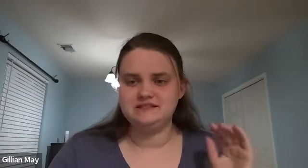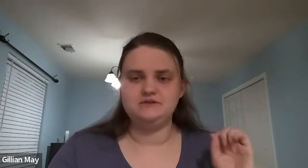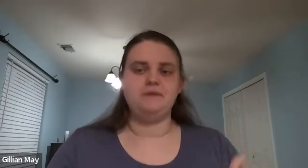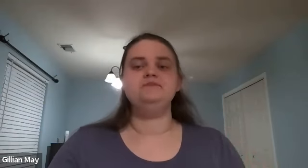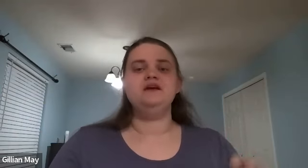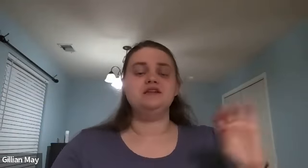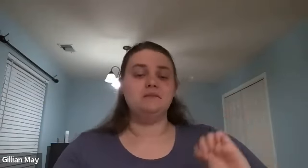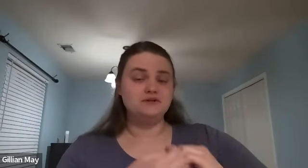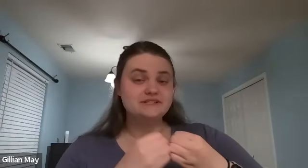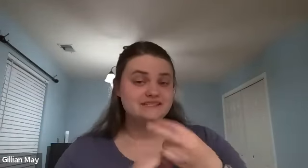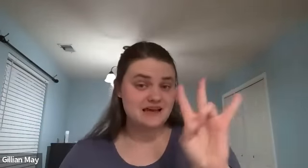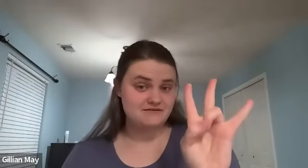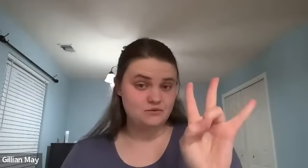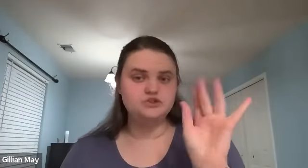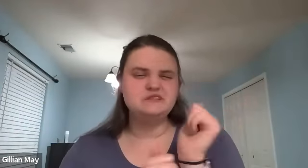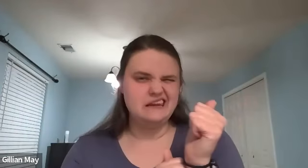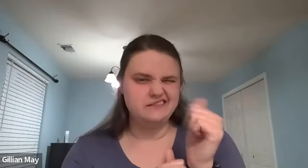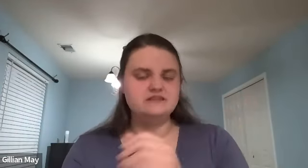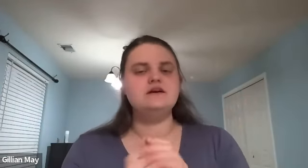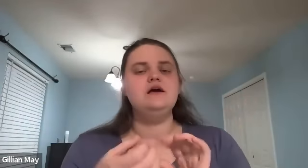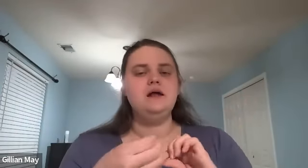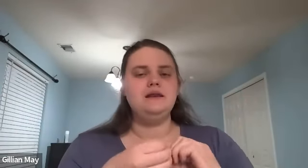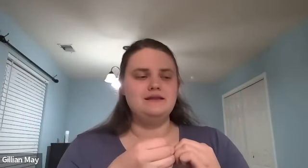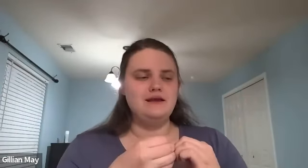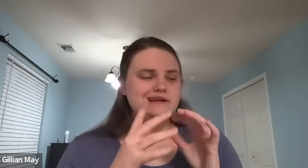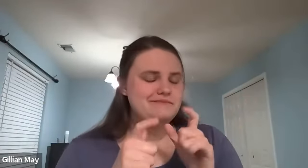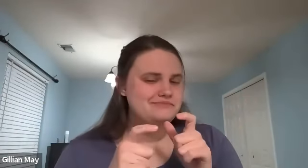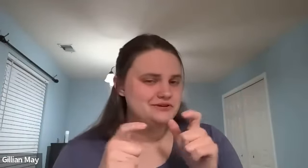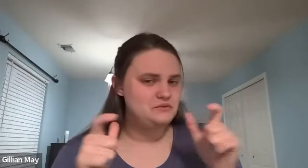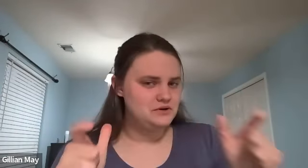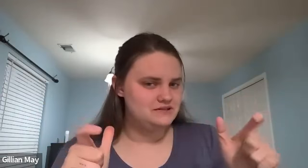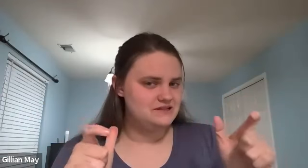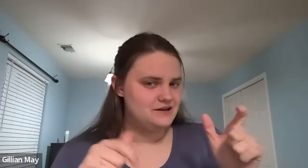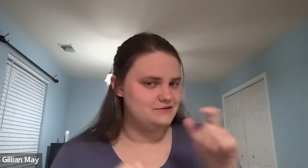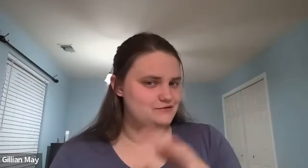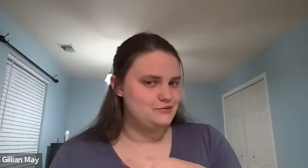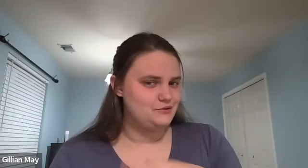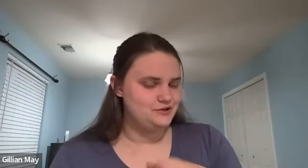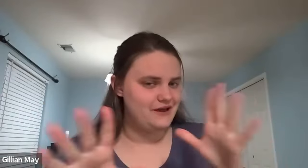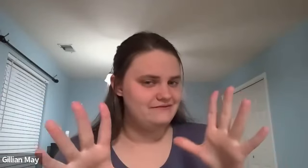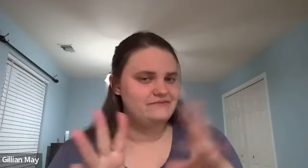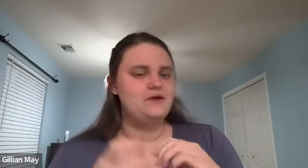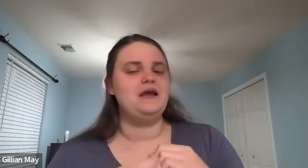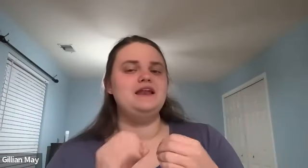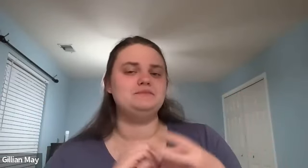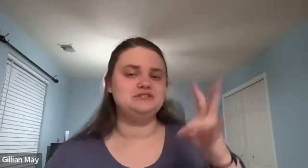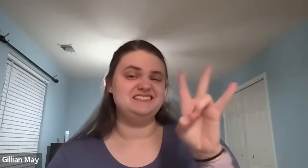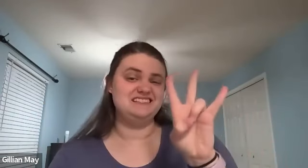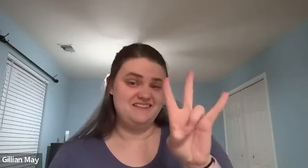Okay, number 7. We'll do 10 of these. I'm going to get bigger words. I thought I should fair warn you that. Okay, number